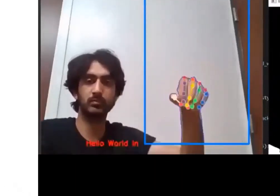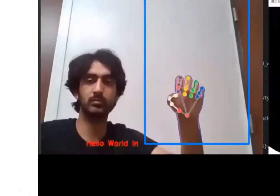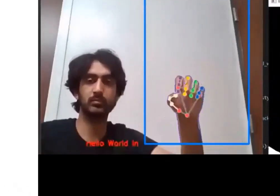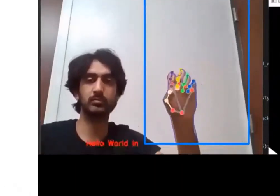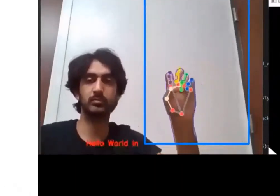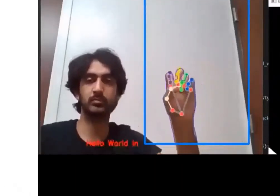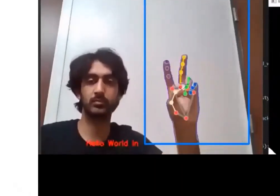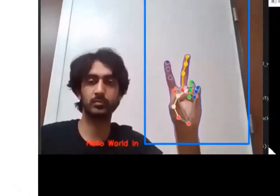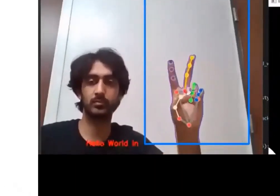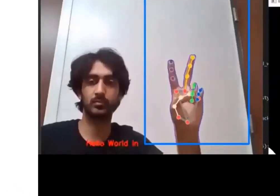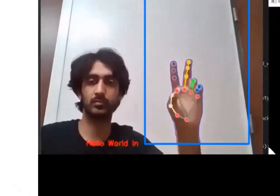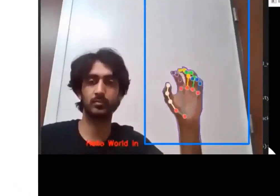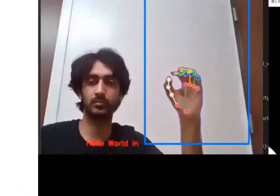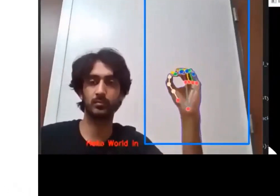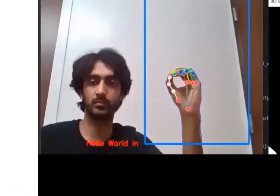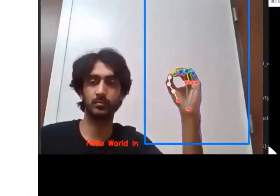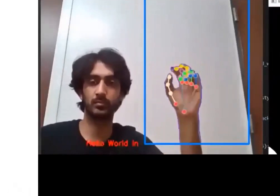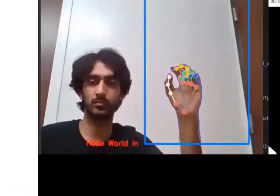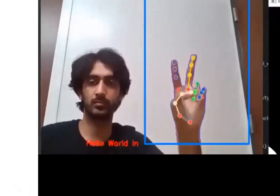In